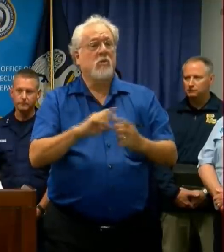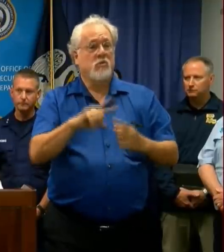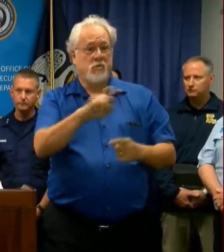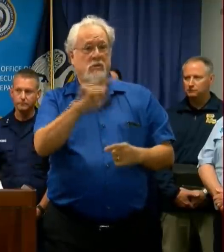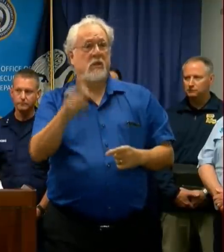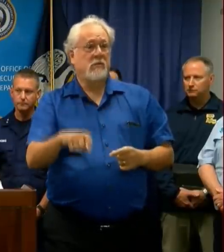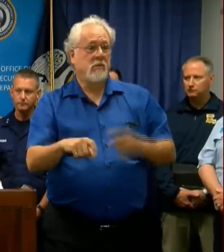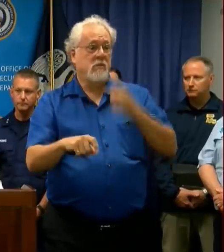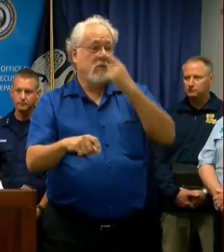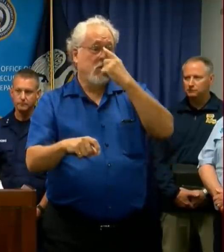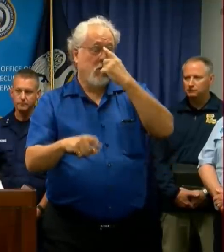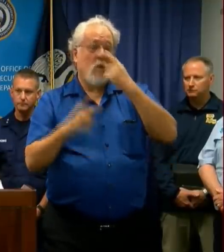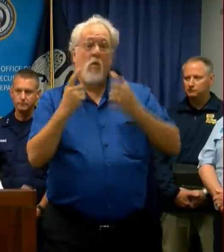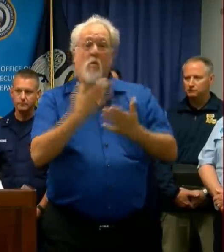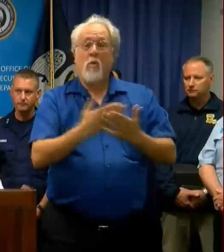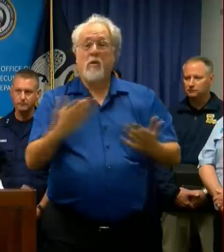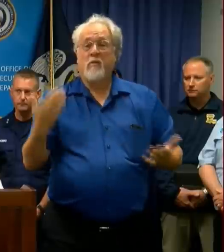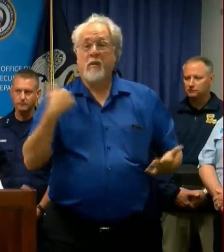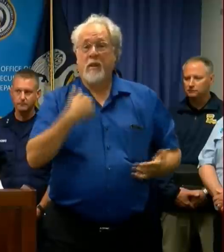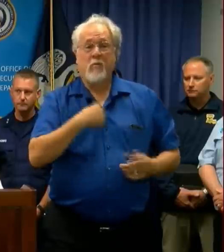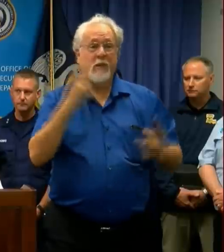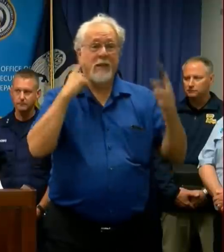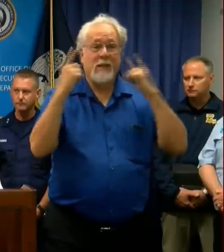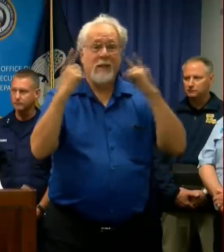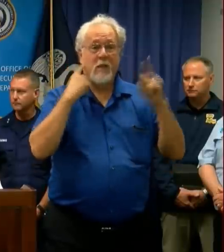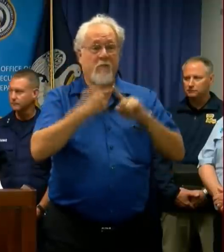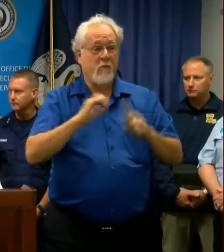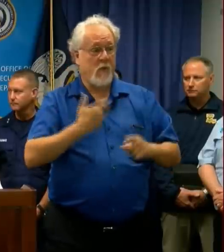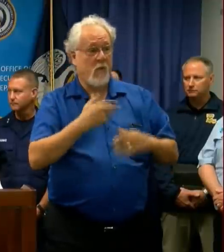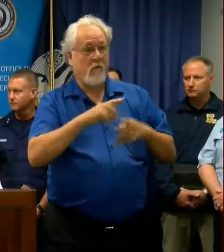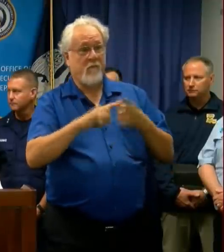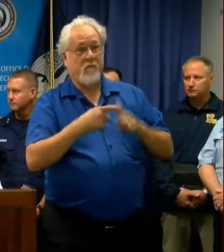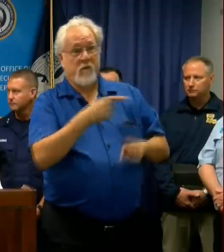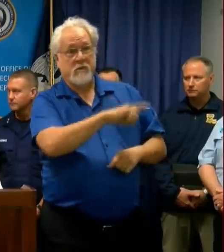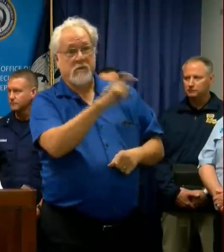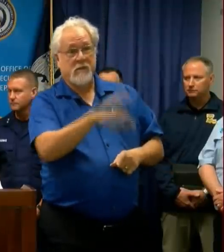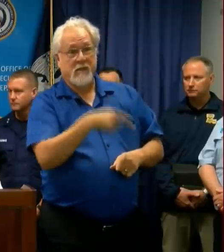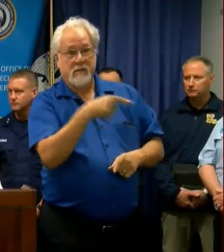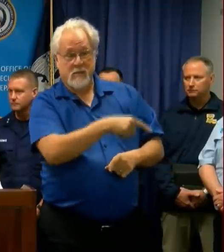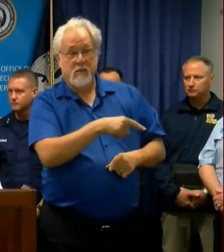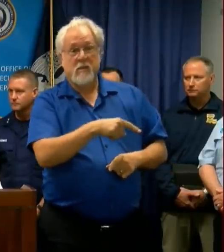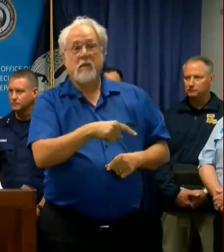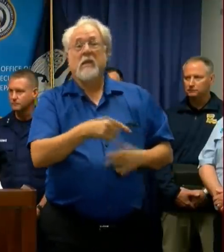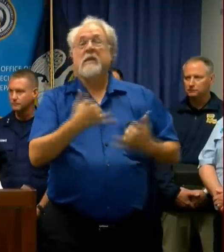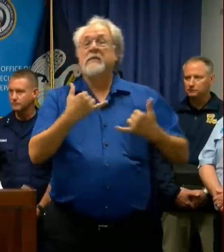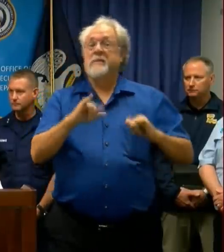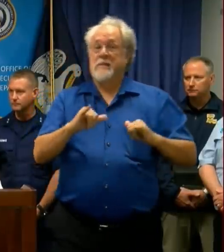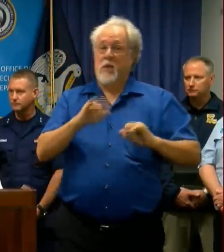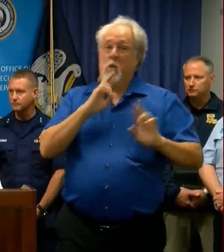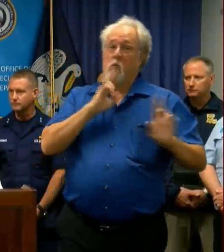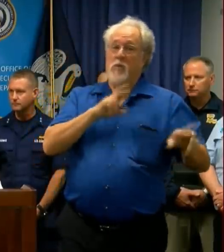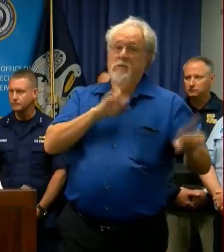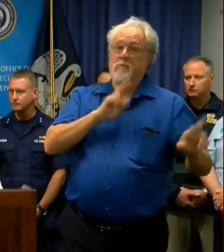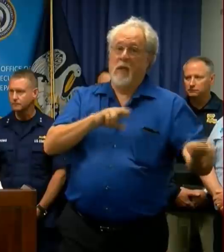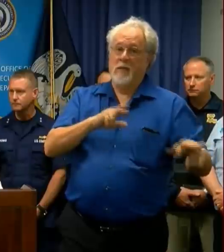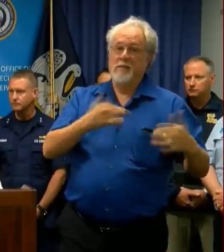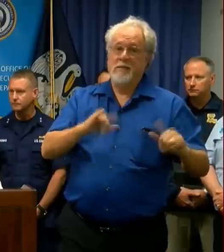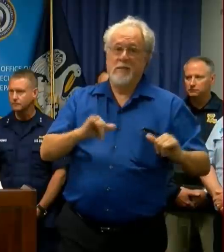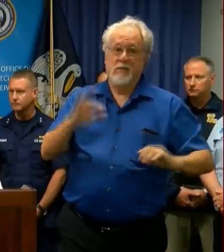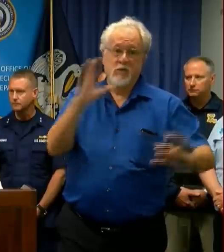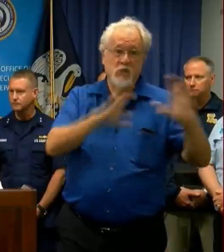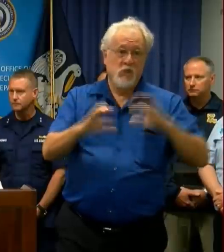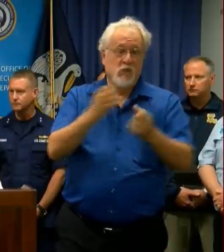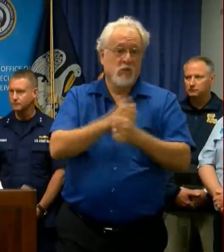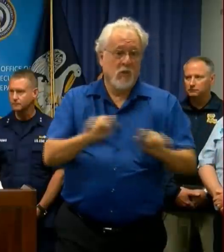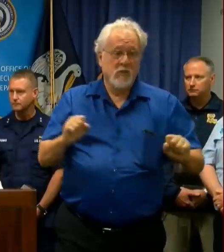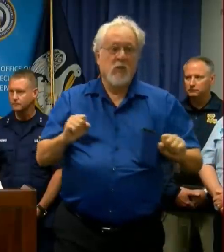to Texas. One of the things that we're hearing from our friends in Texas is that they are very much still in the response mode. They're still doing search